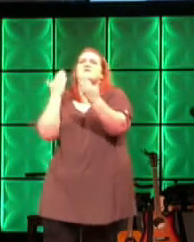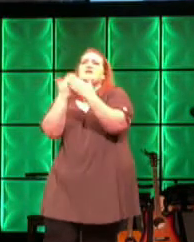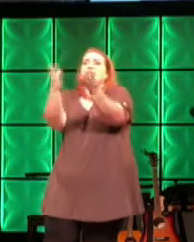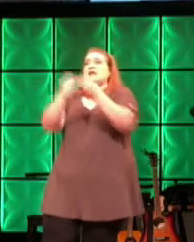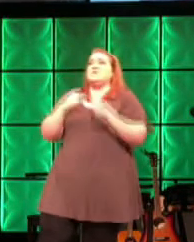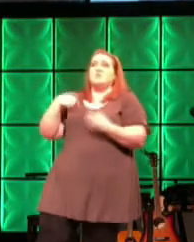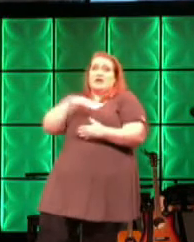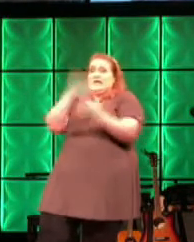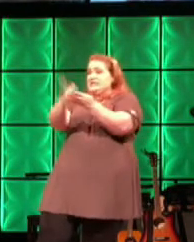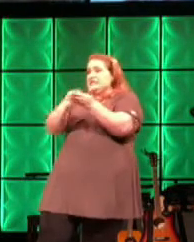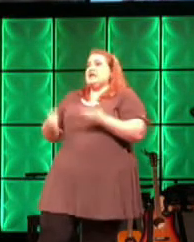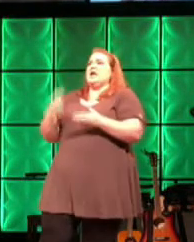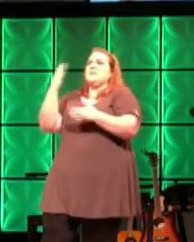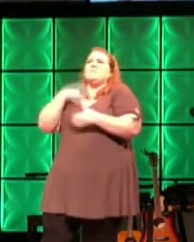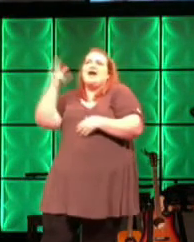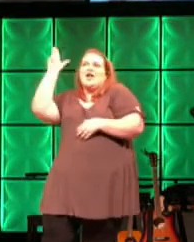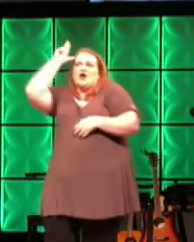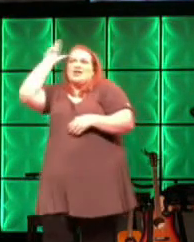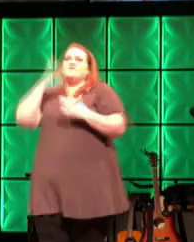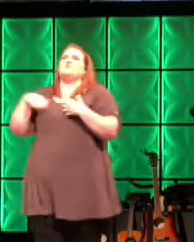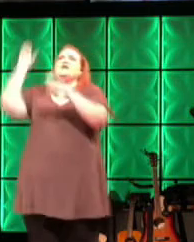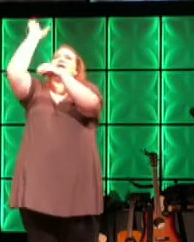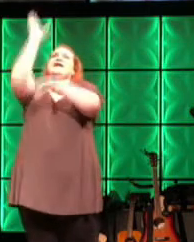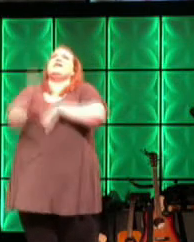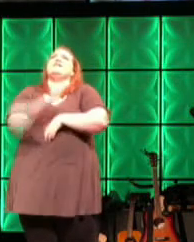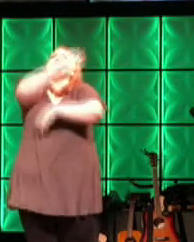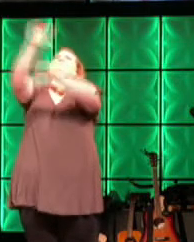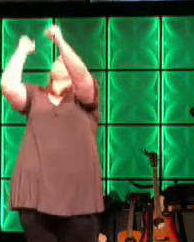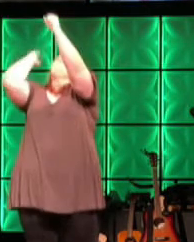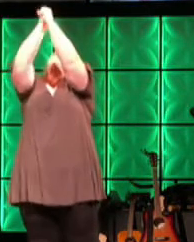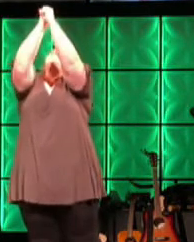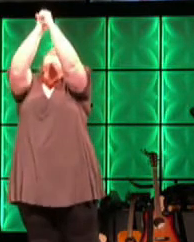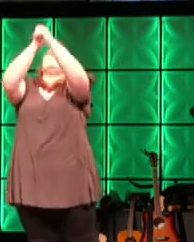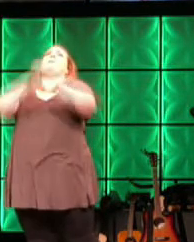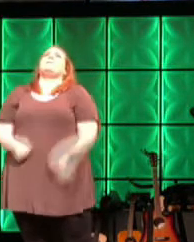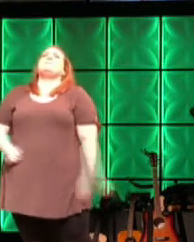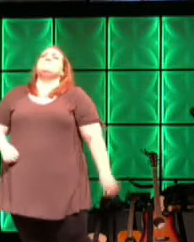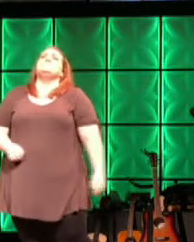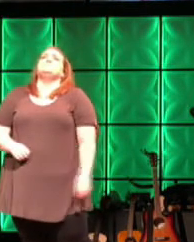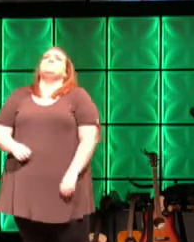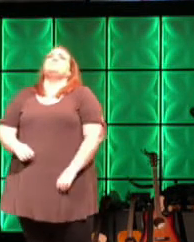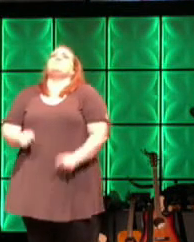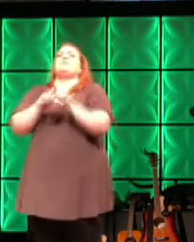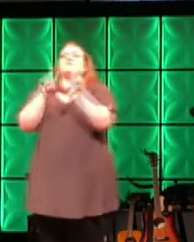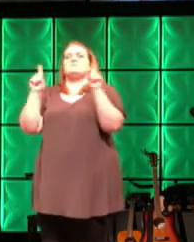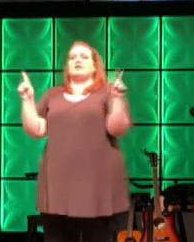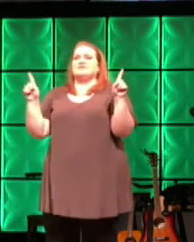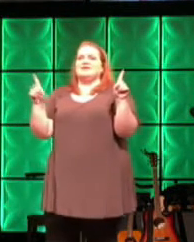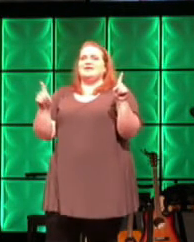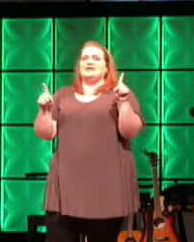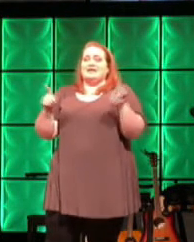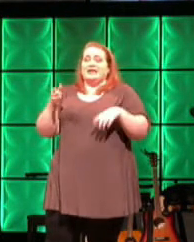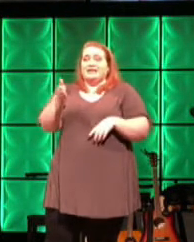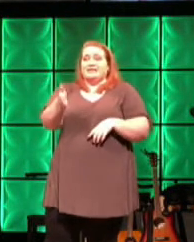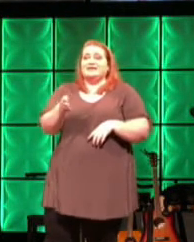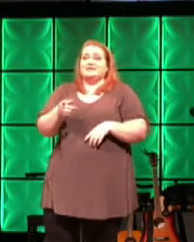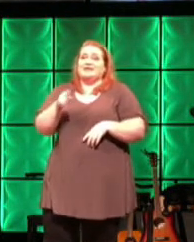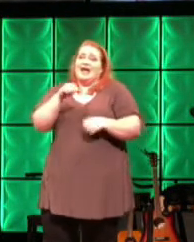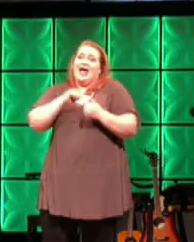by our evil hang it on a cross. But this is how he